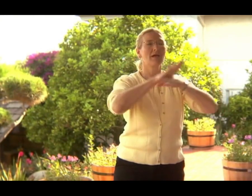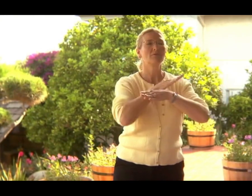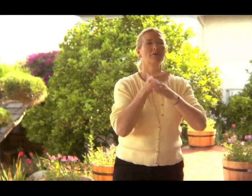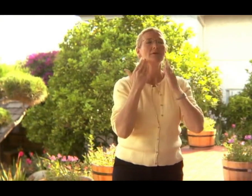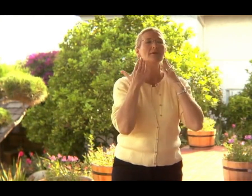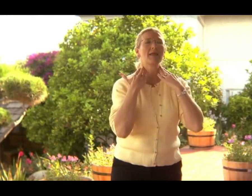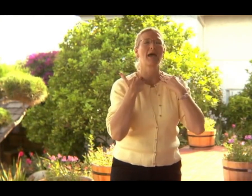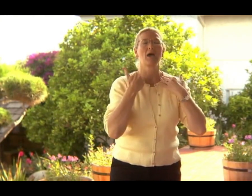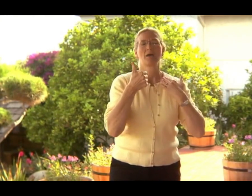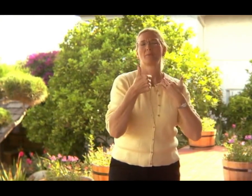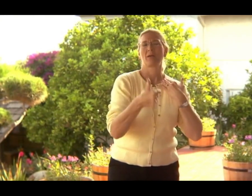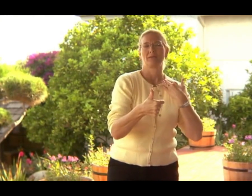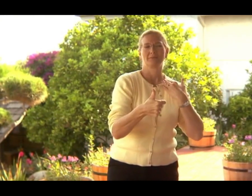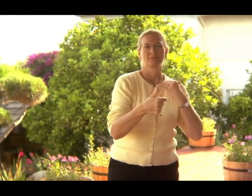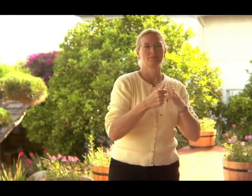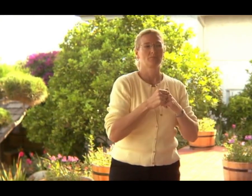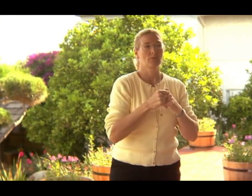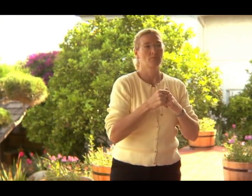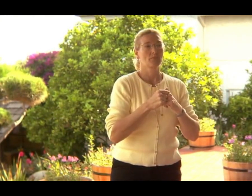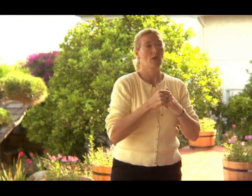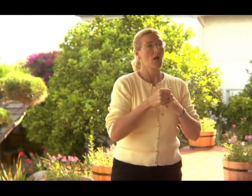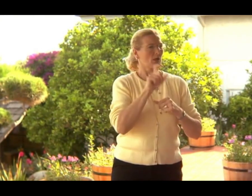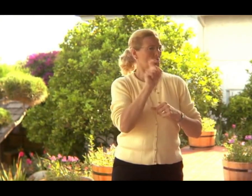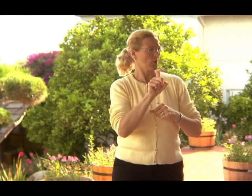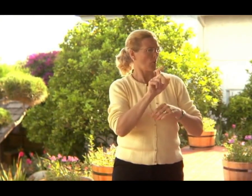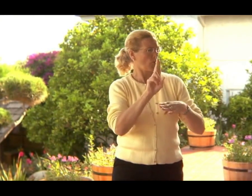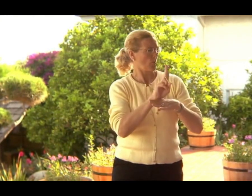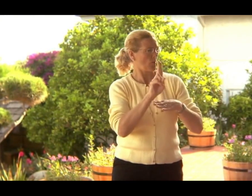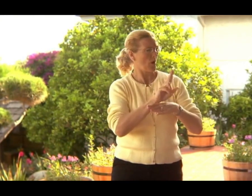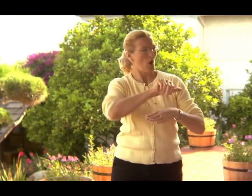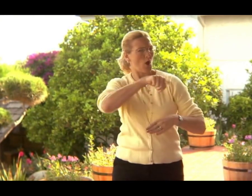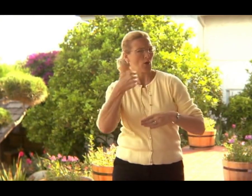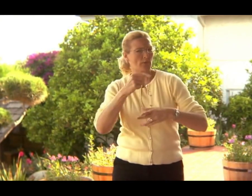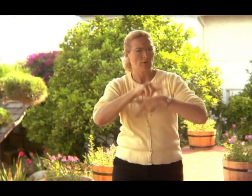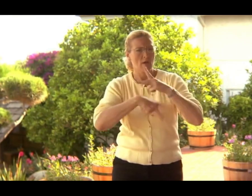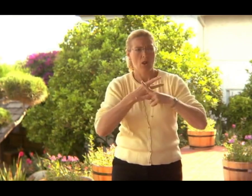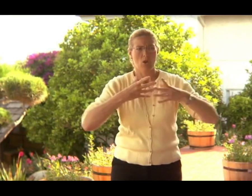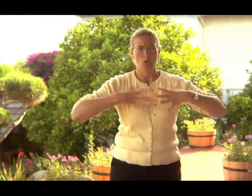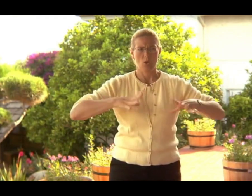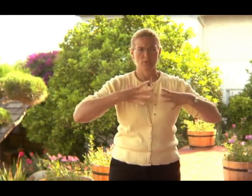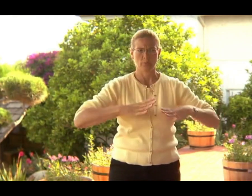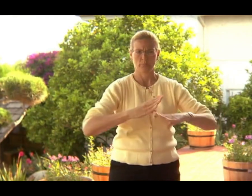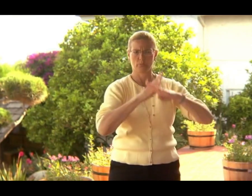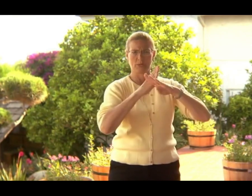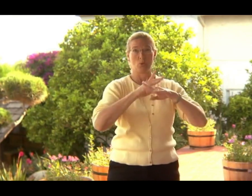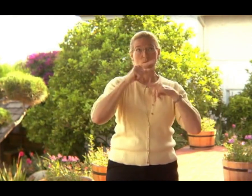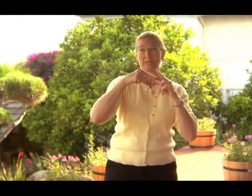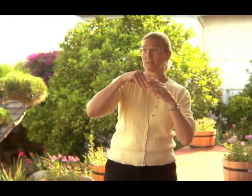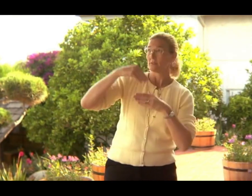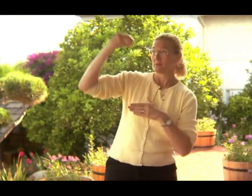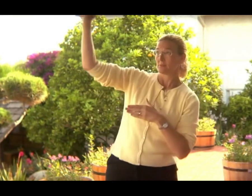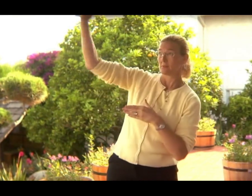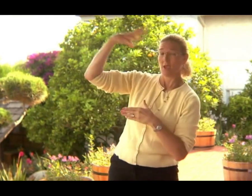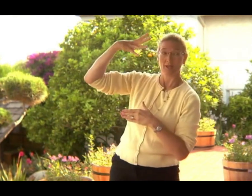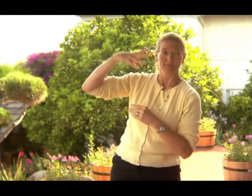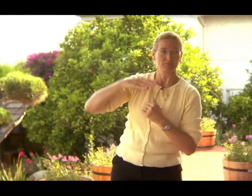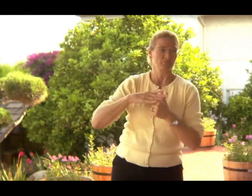your neck and ears are best. In addition to a hat, you should wear other kinds of protective clothing when you are in the